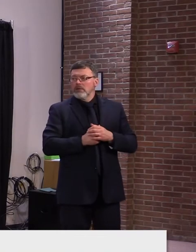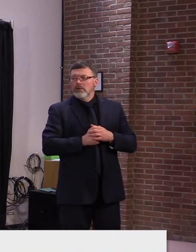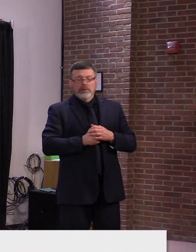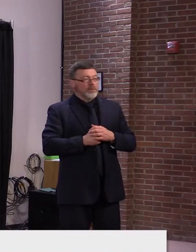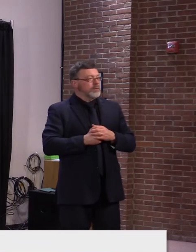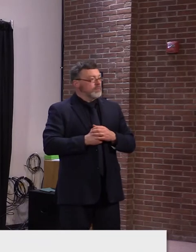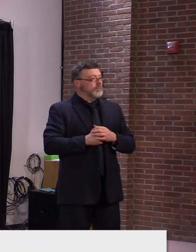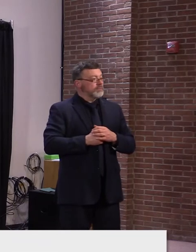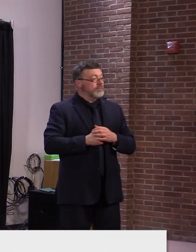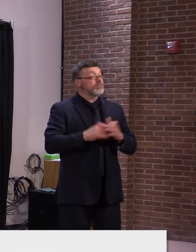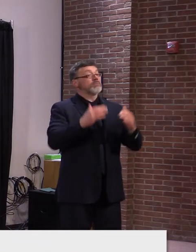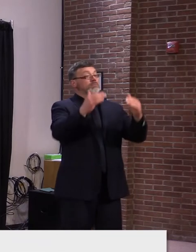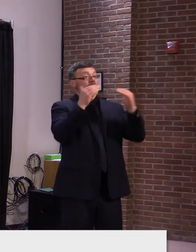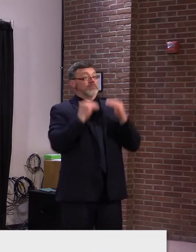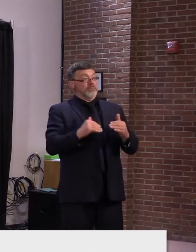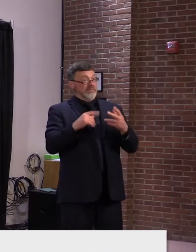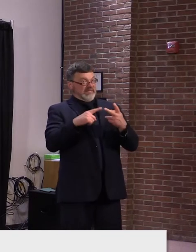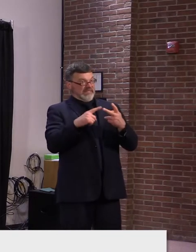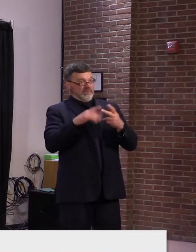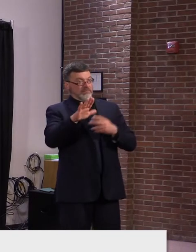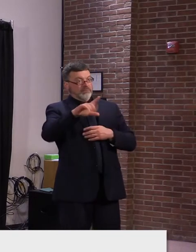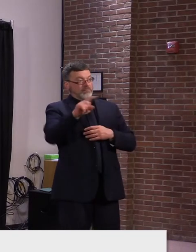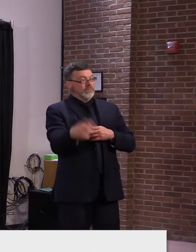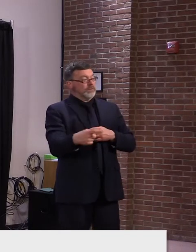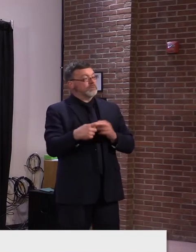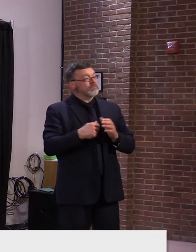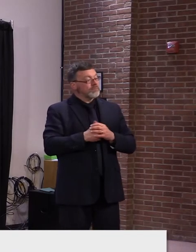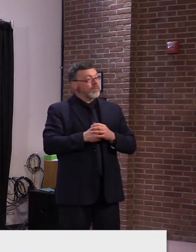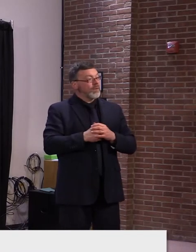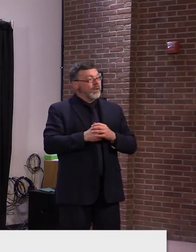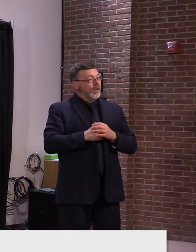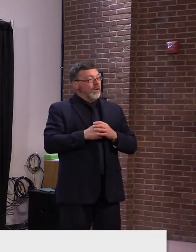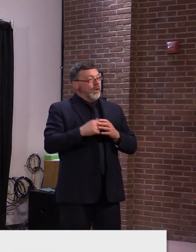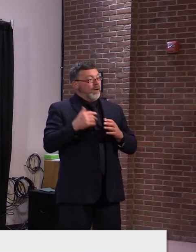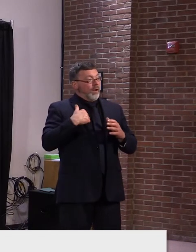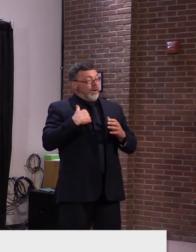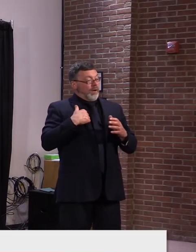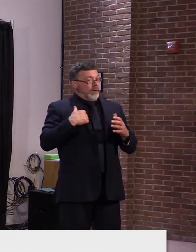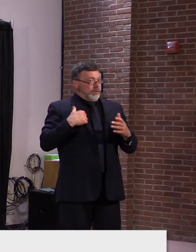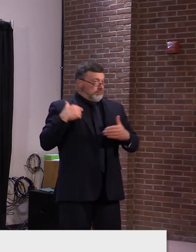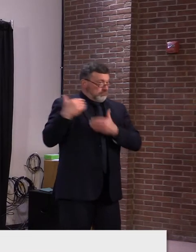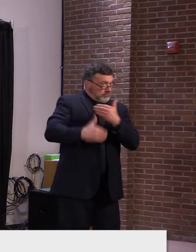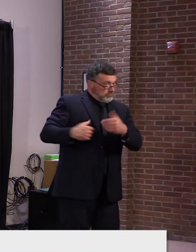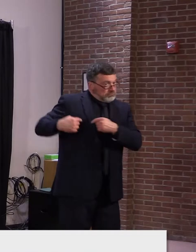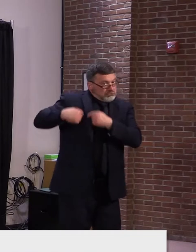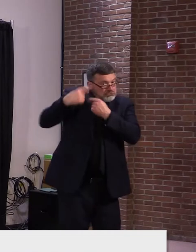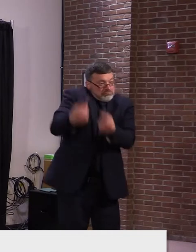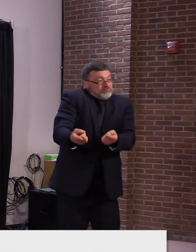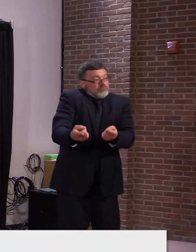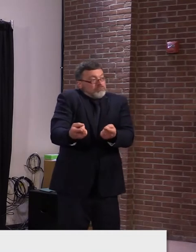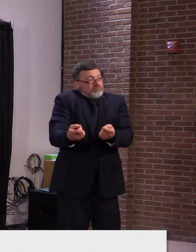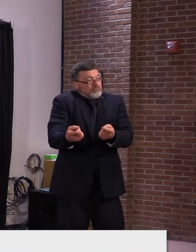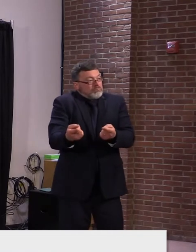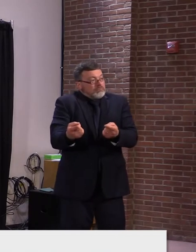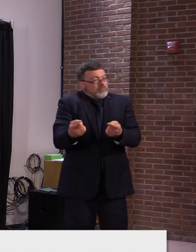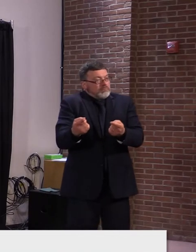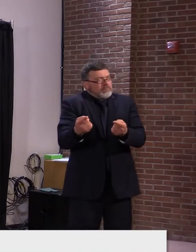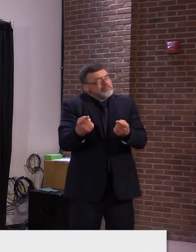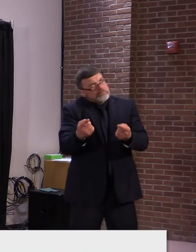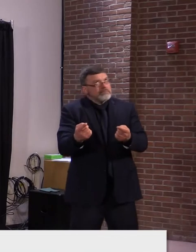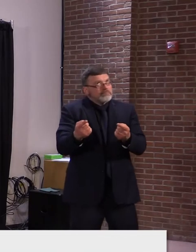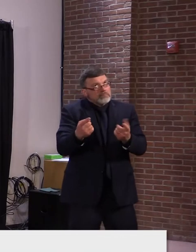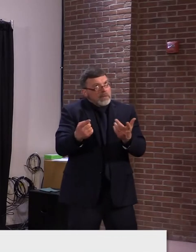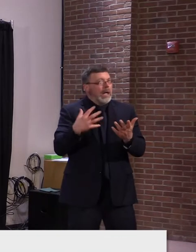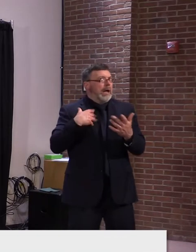Second to that, again, what we've been doing, and we've said this all along, is, you know,